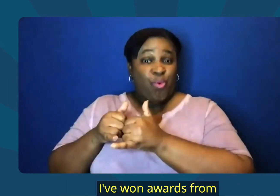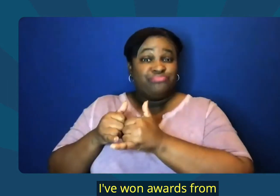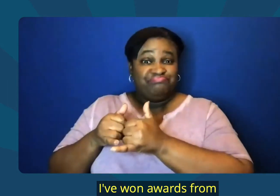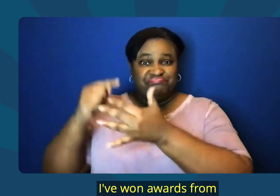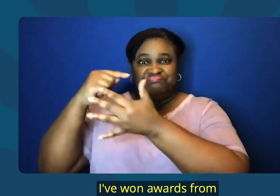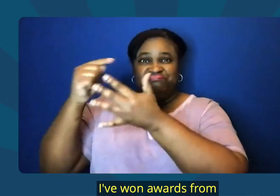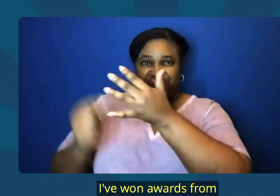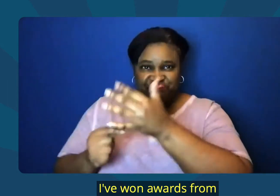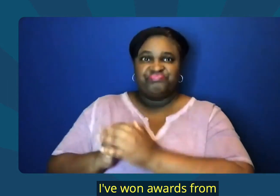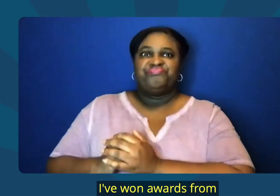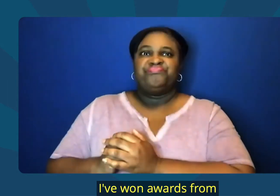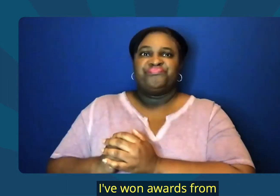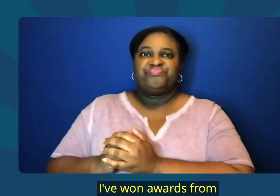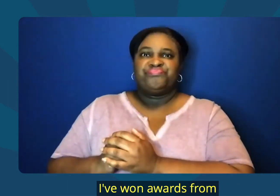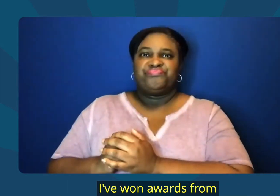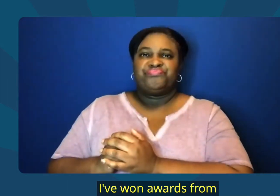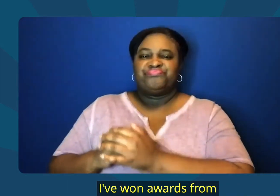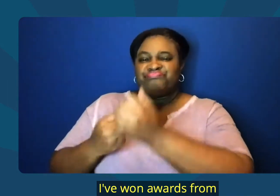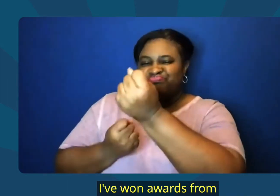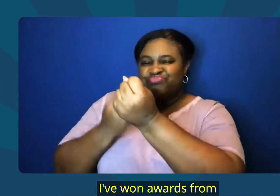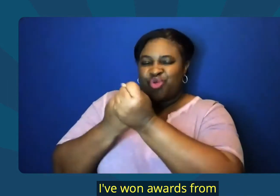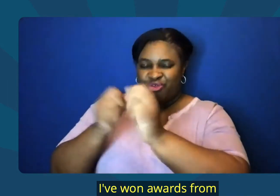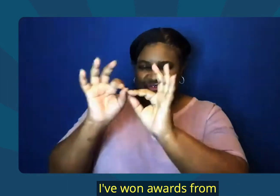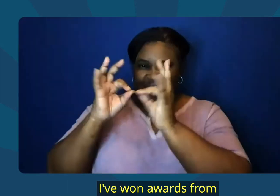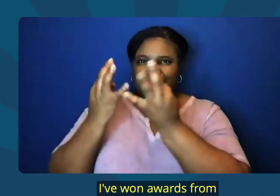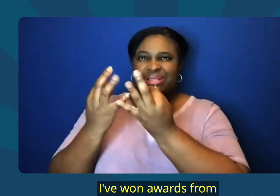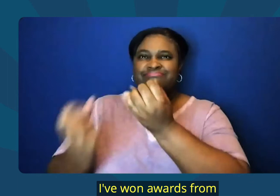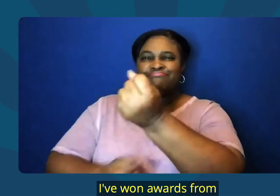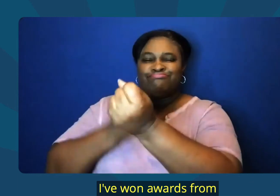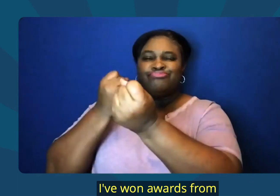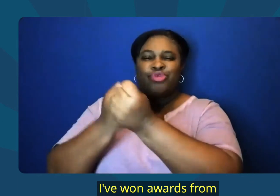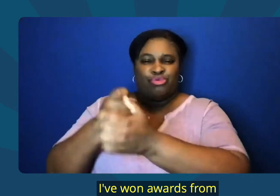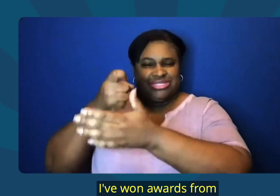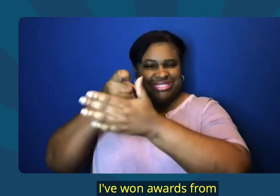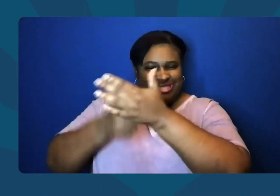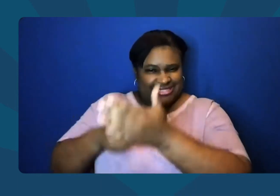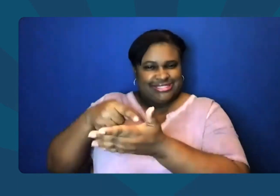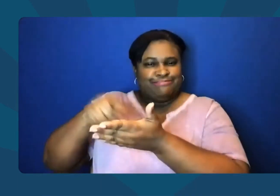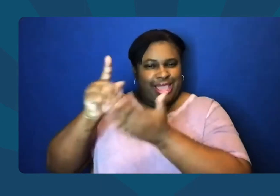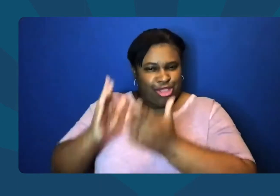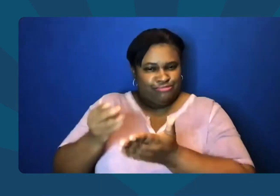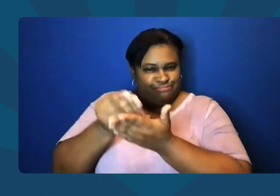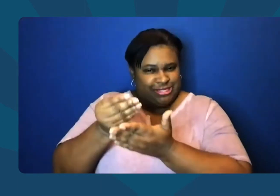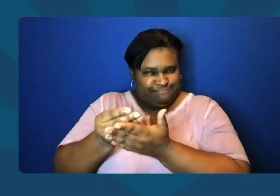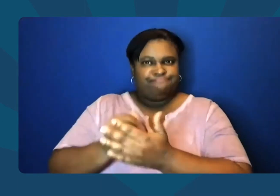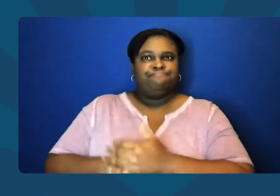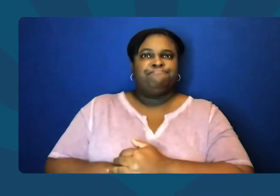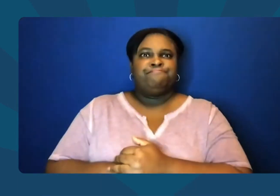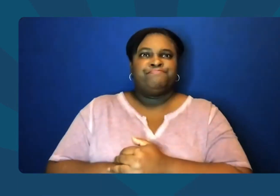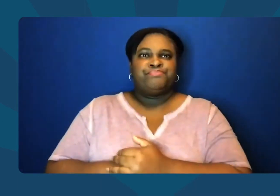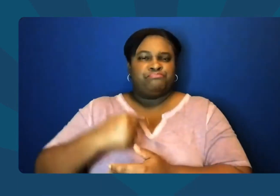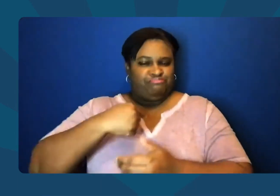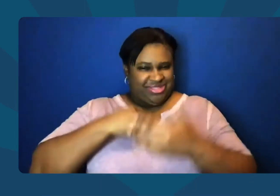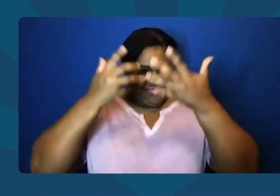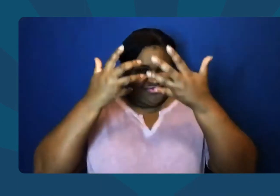I've won awards from pro-family and pro-taxpayer groups. I've helped to increase